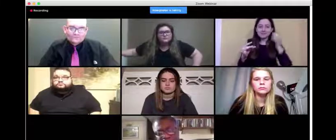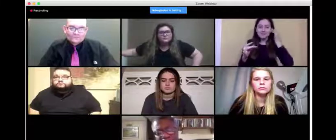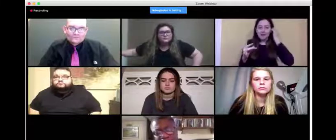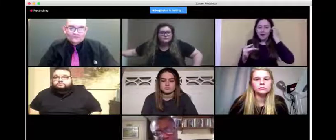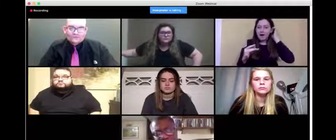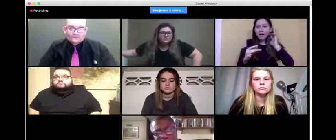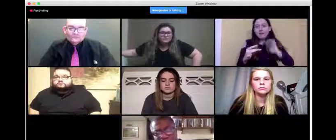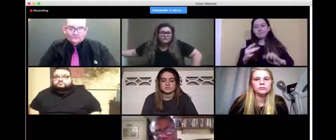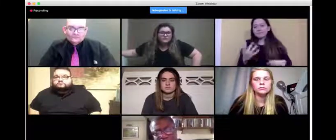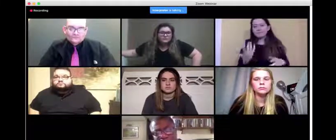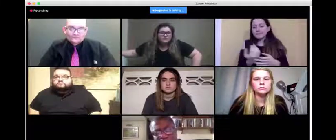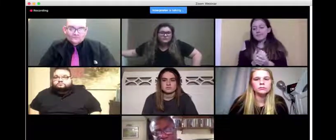like,